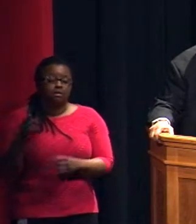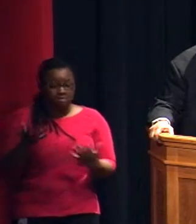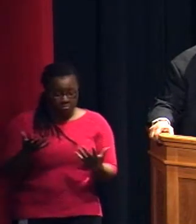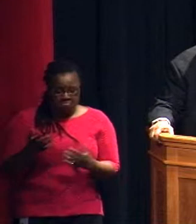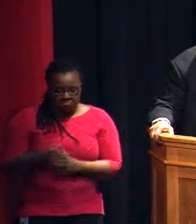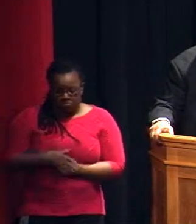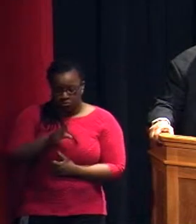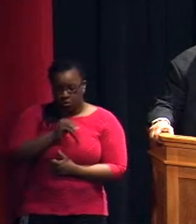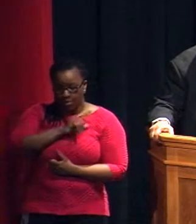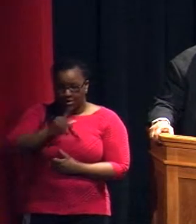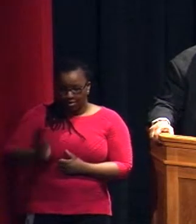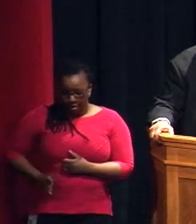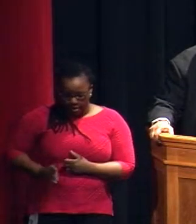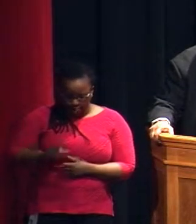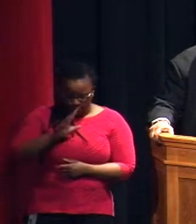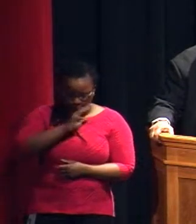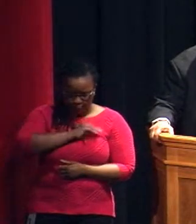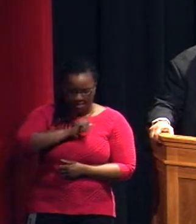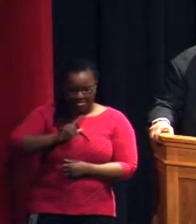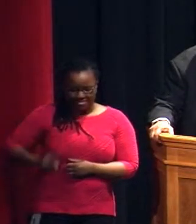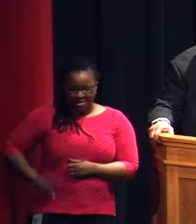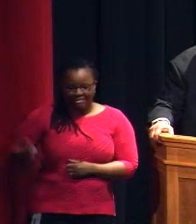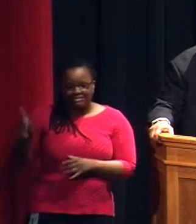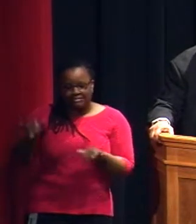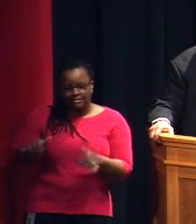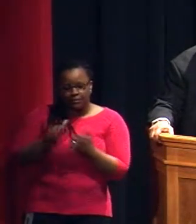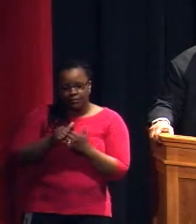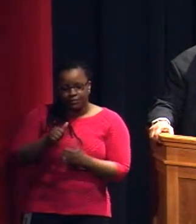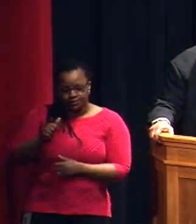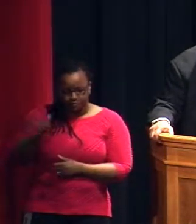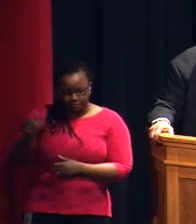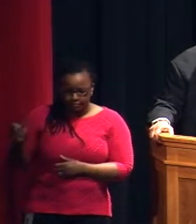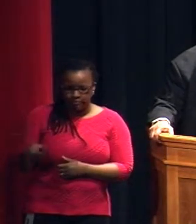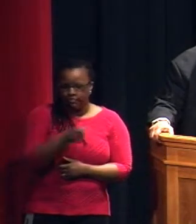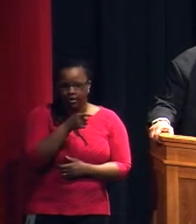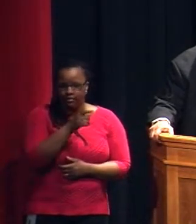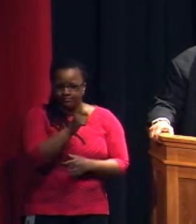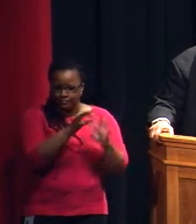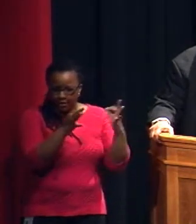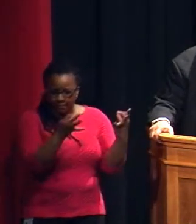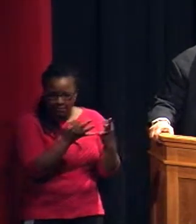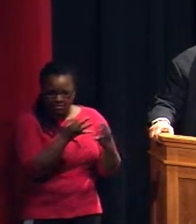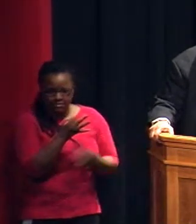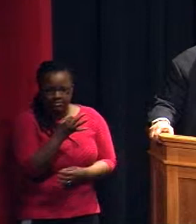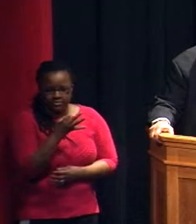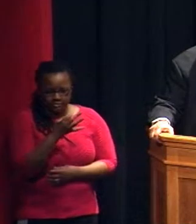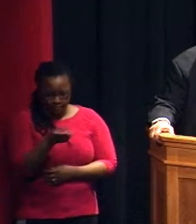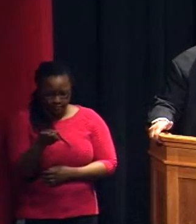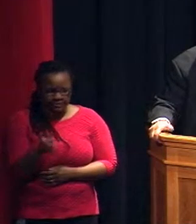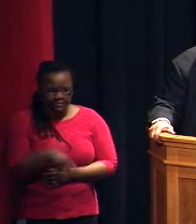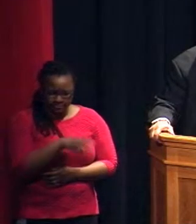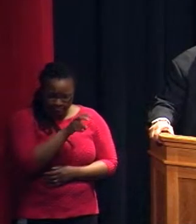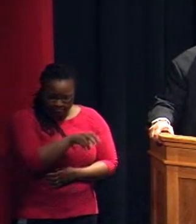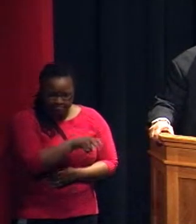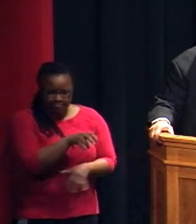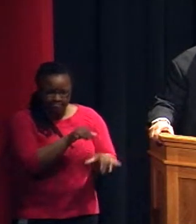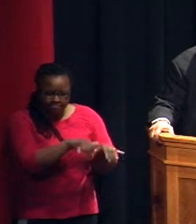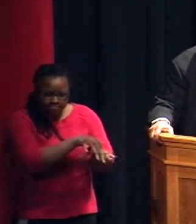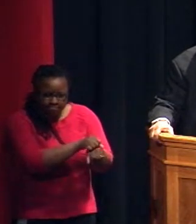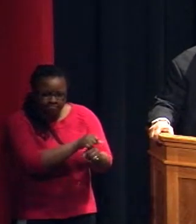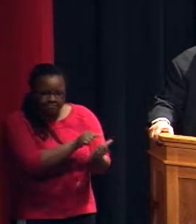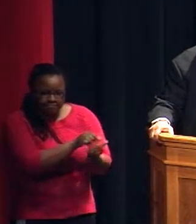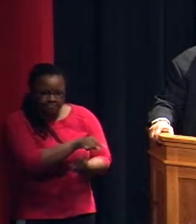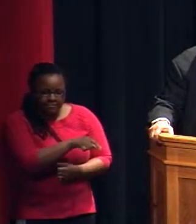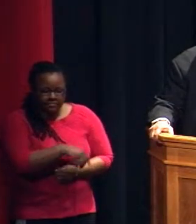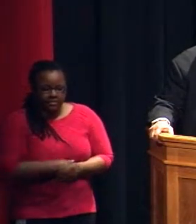Jackson, who was a local dentist. Cecilia, his daughter, was one of the litigants in the school desegregation